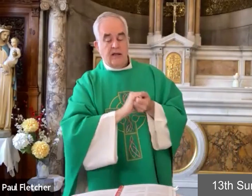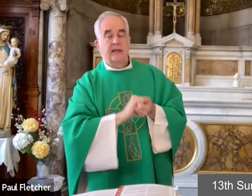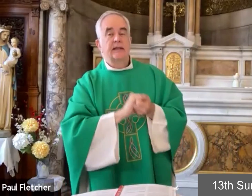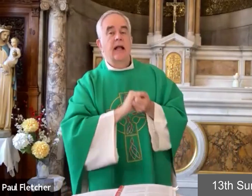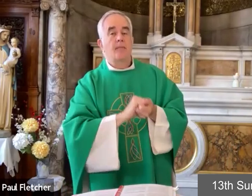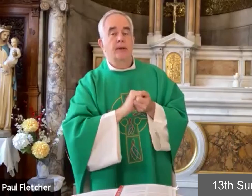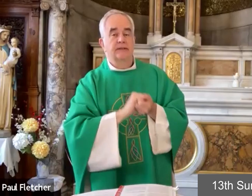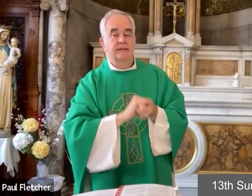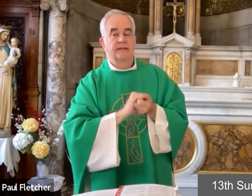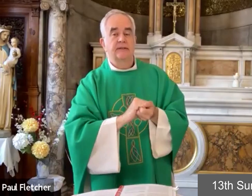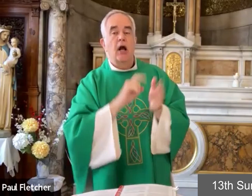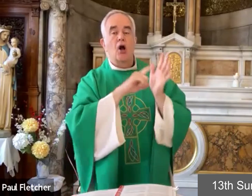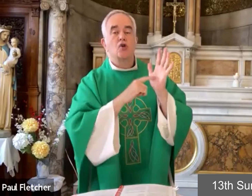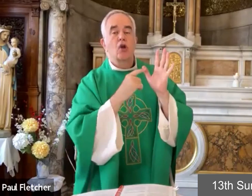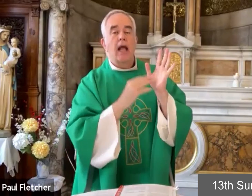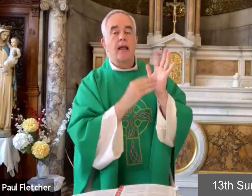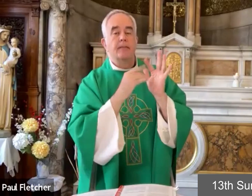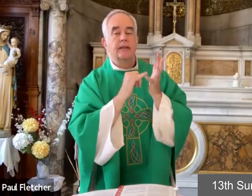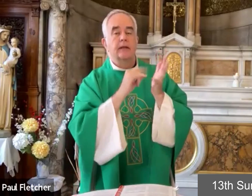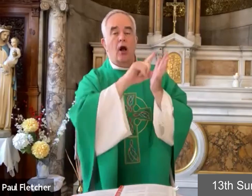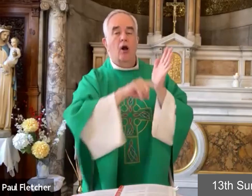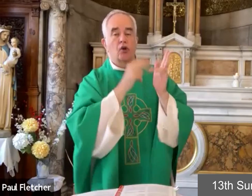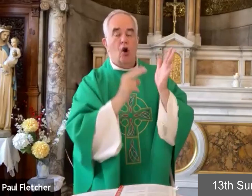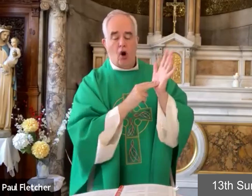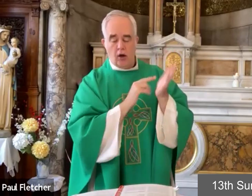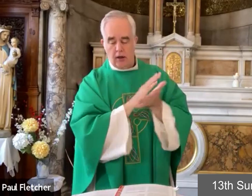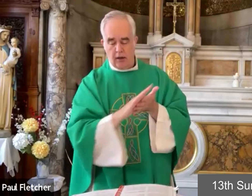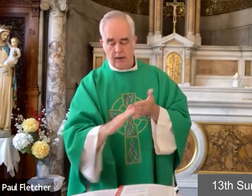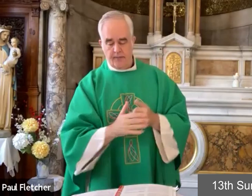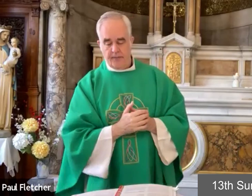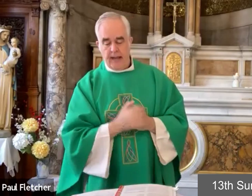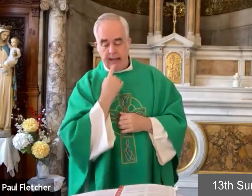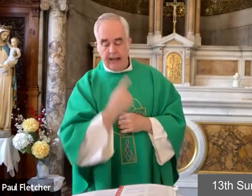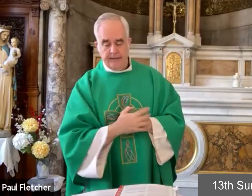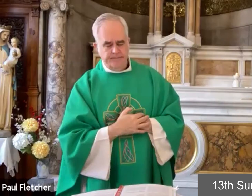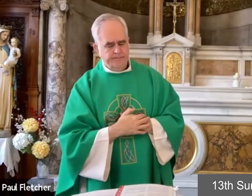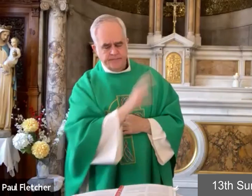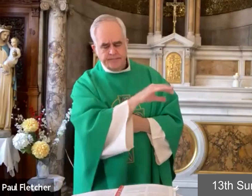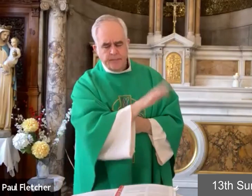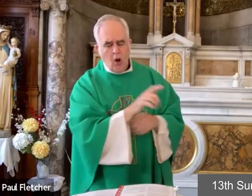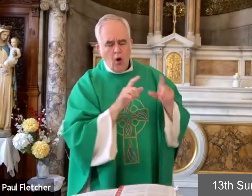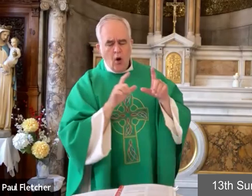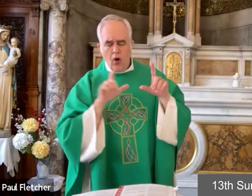His disciples, James, John, said,